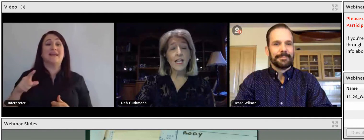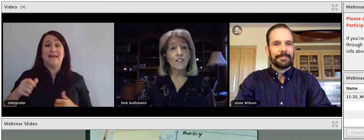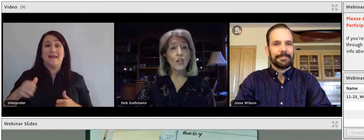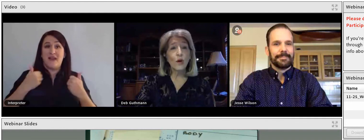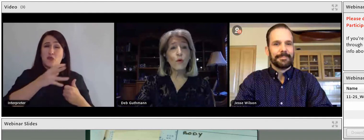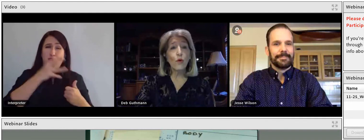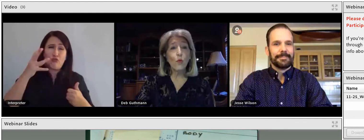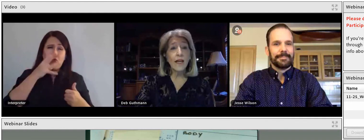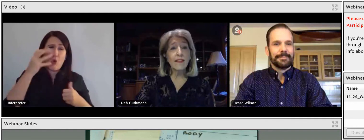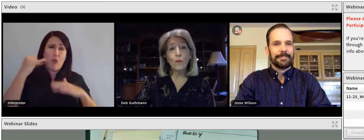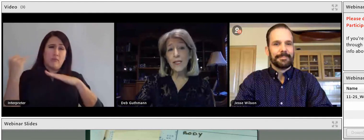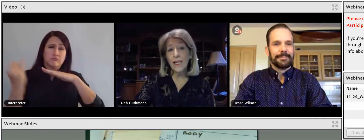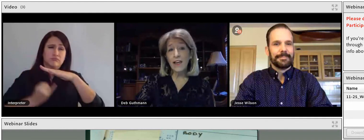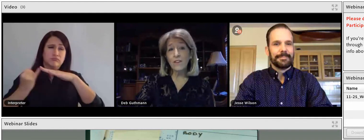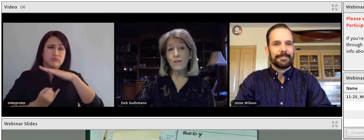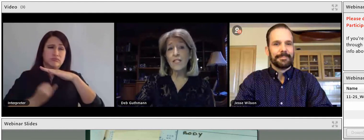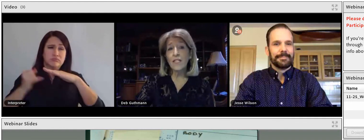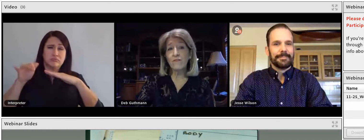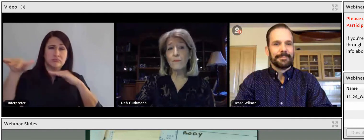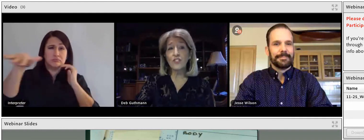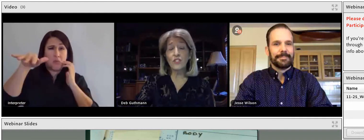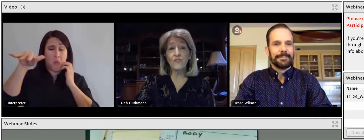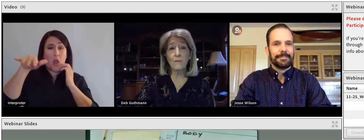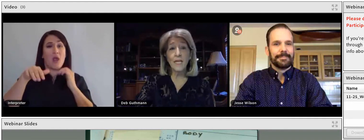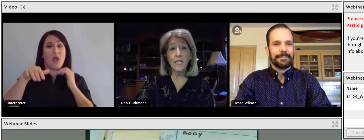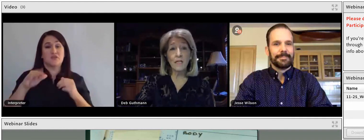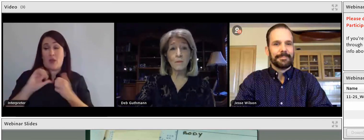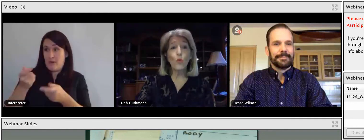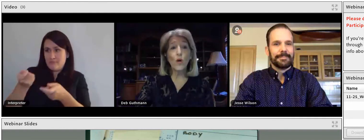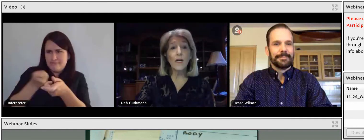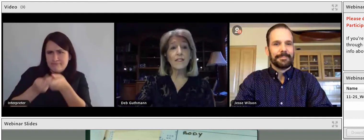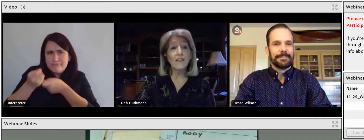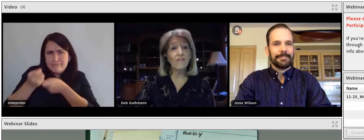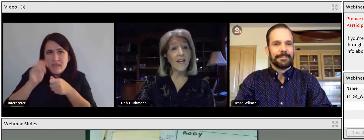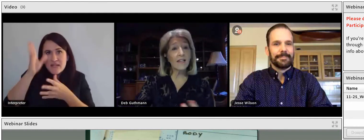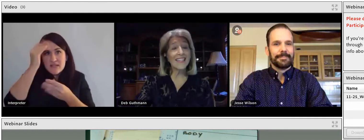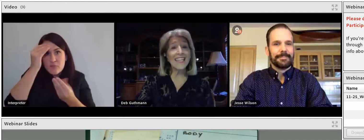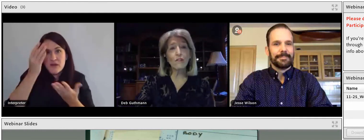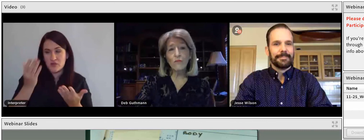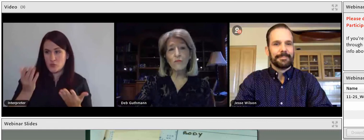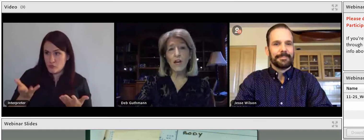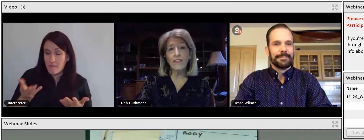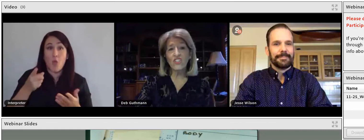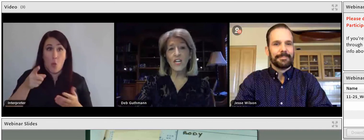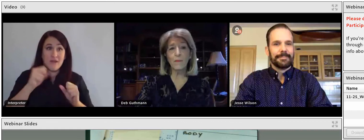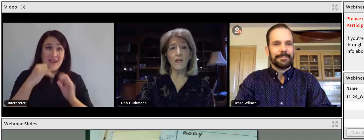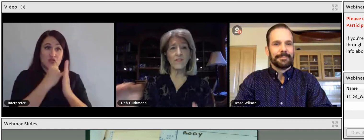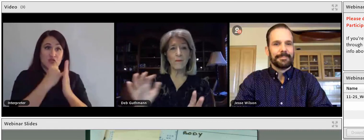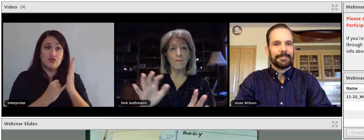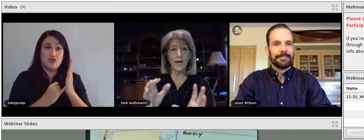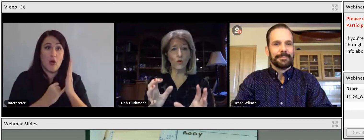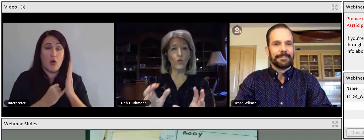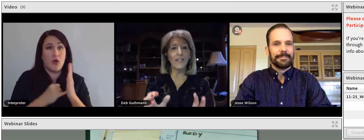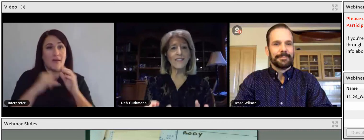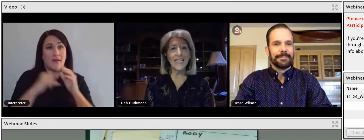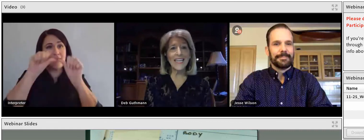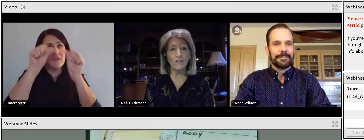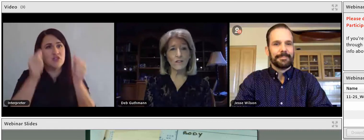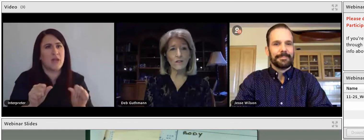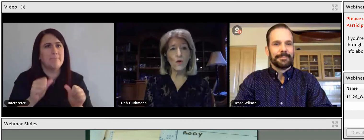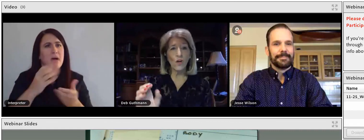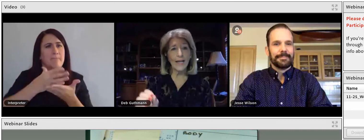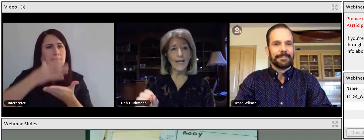setting. And so the way that we gathered information from him was the fact that he could draw the shape of the bottle